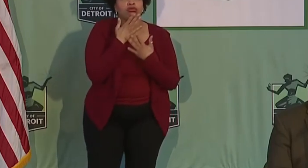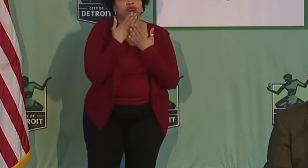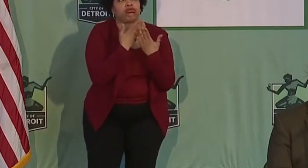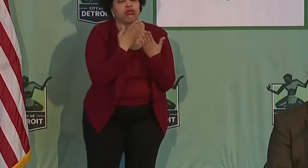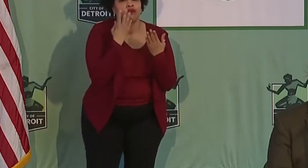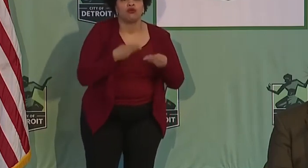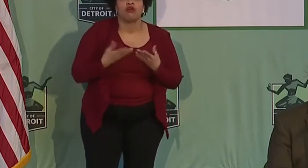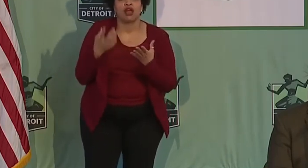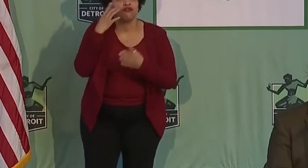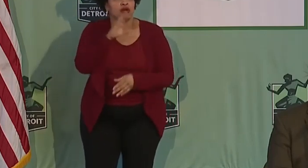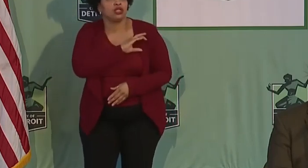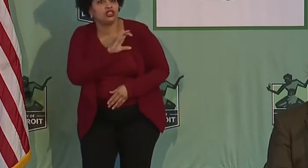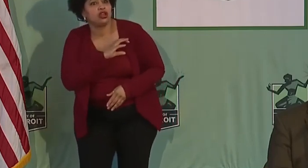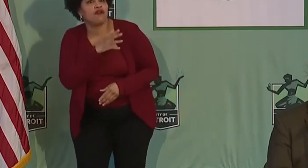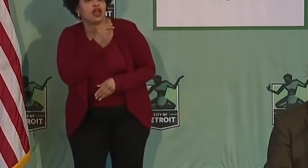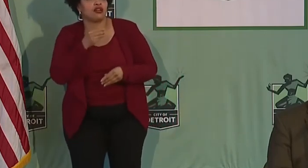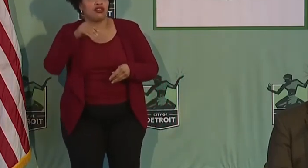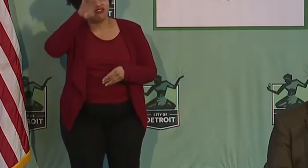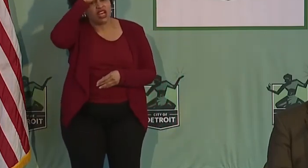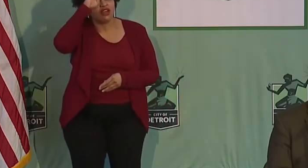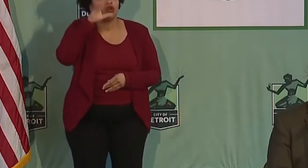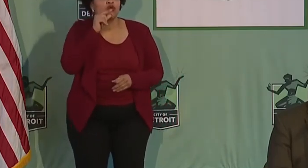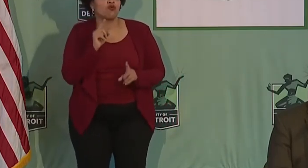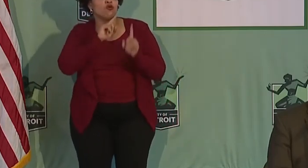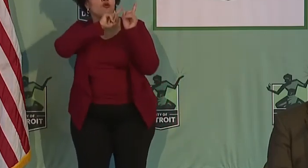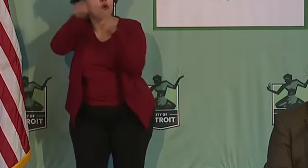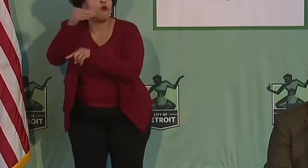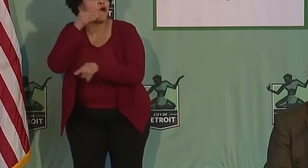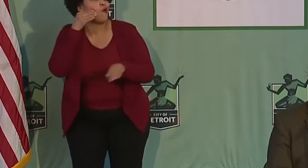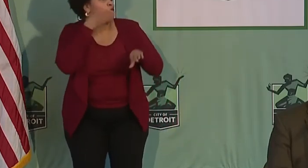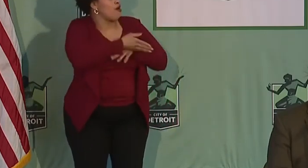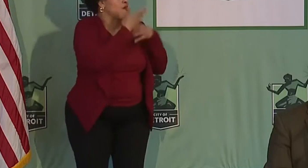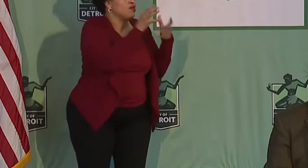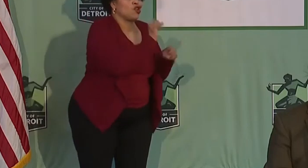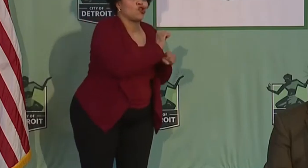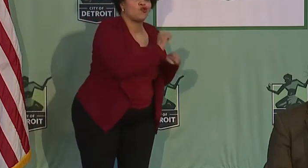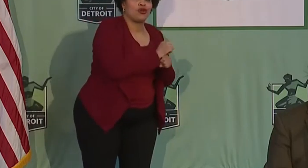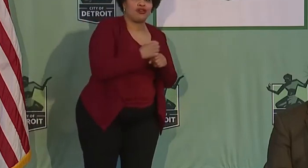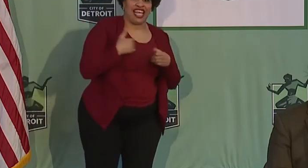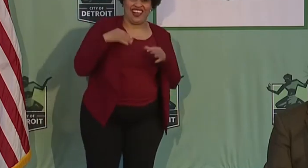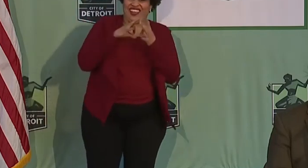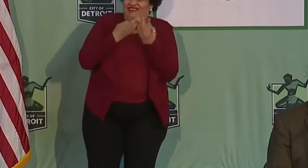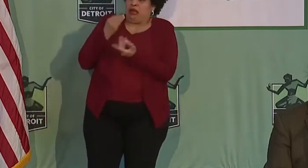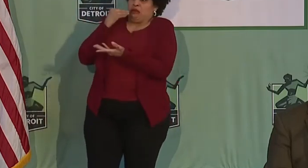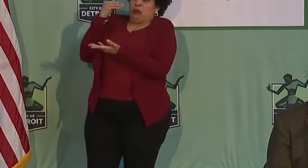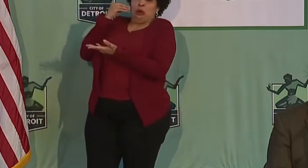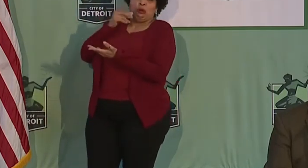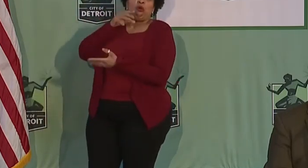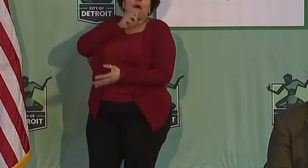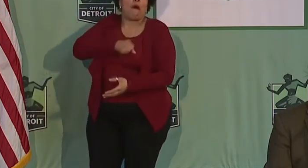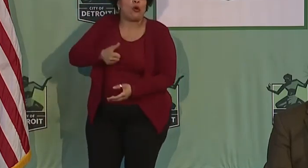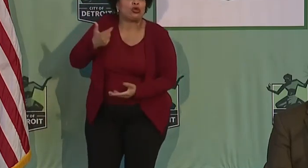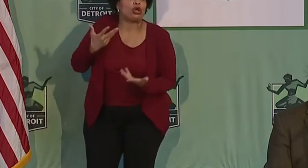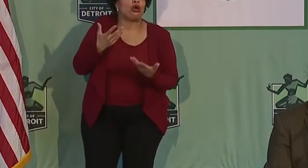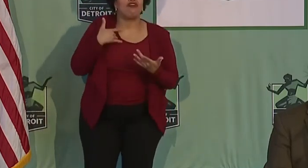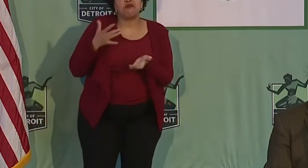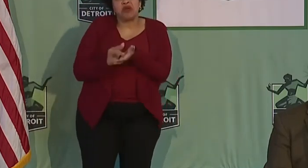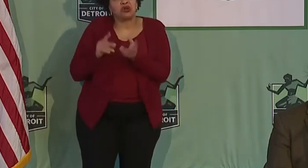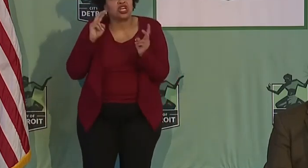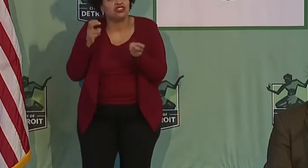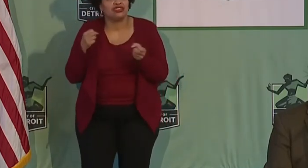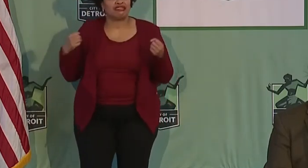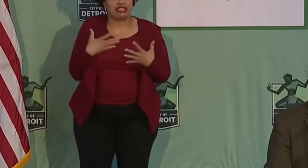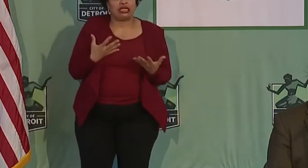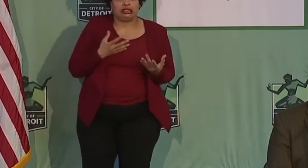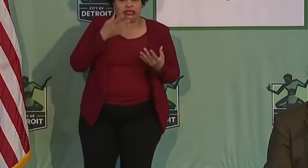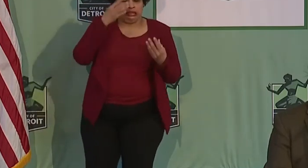for police officers and firefighters who are going home to family members who are elderly or have medical issues and they're